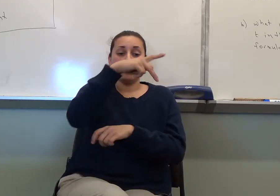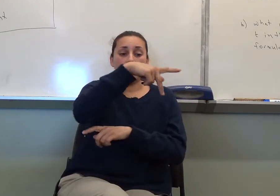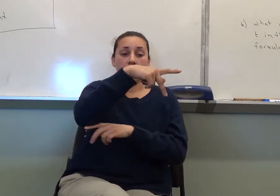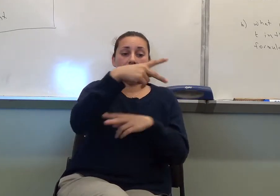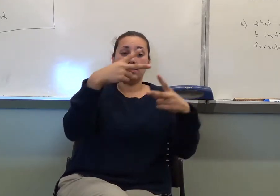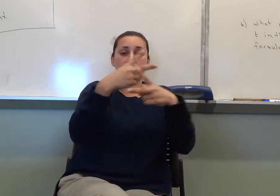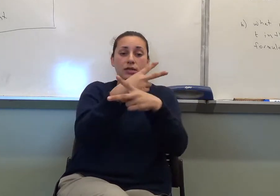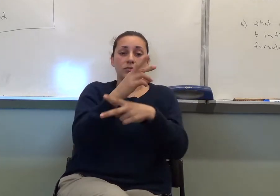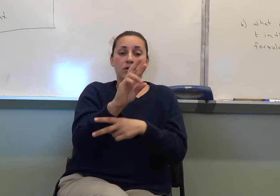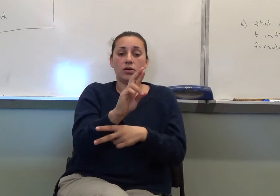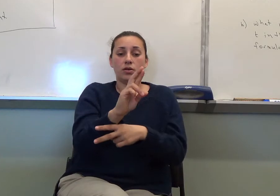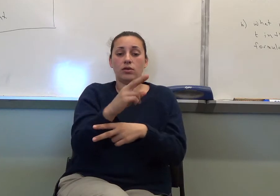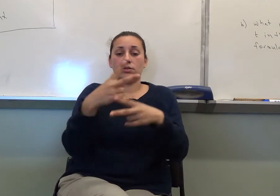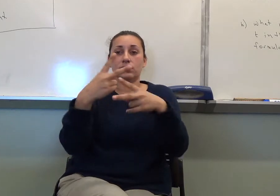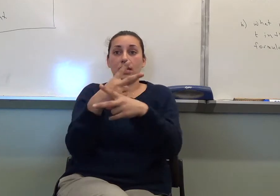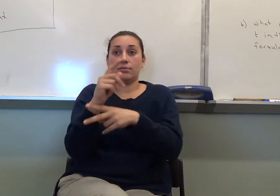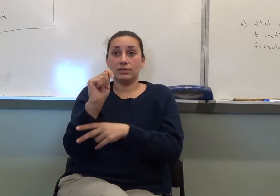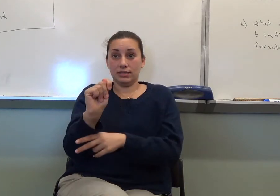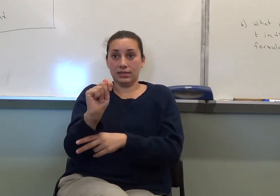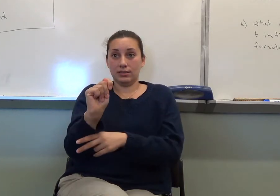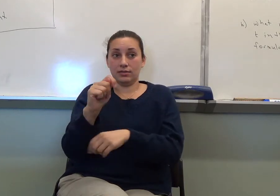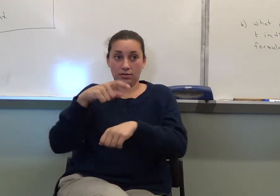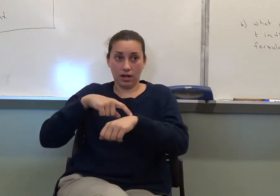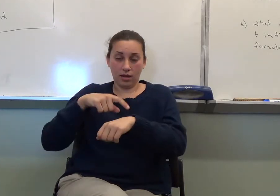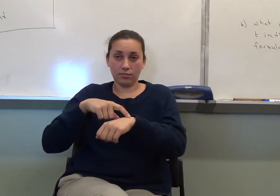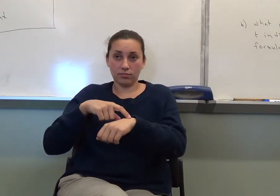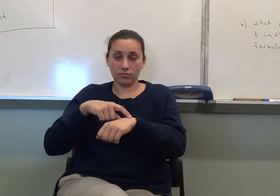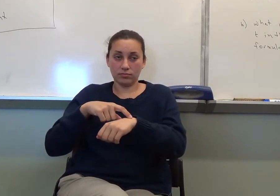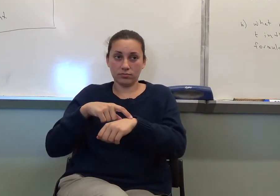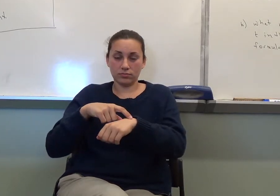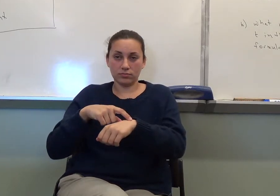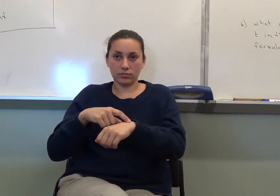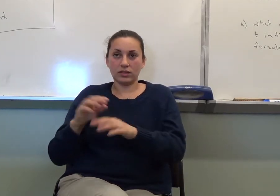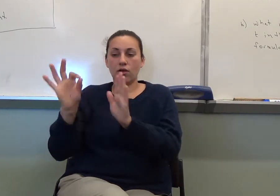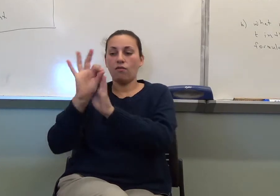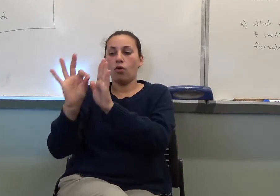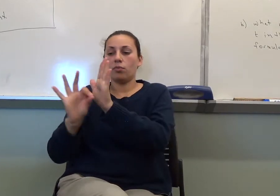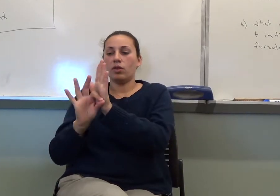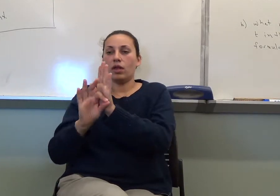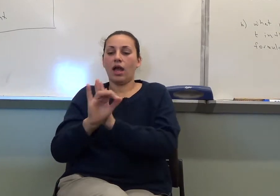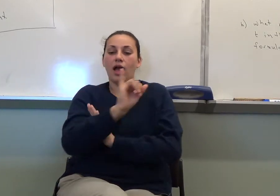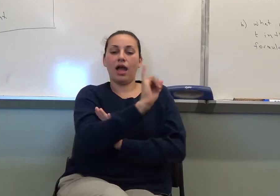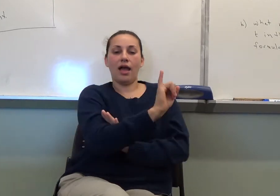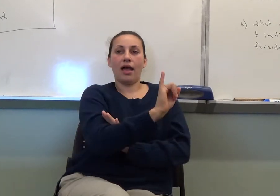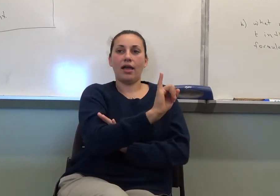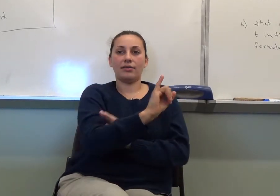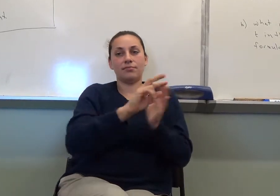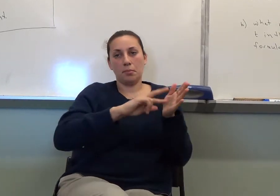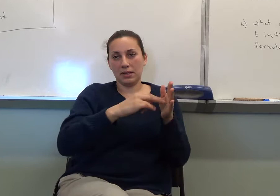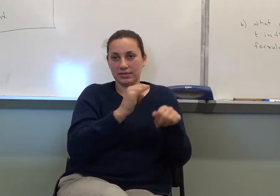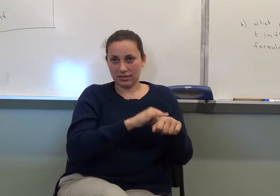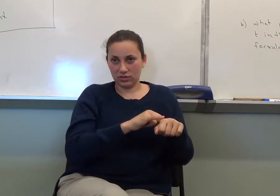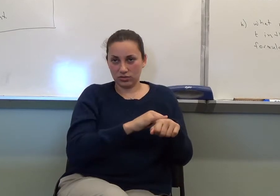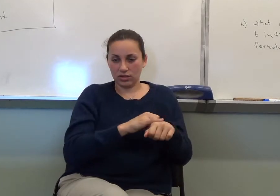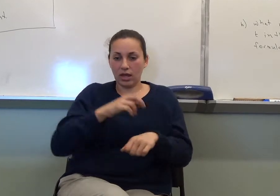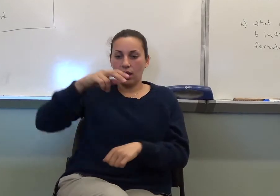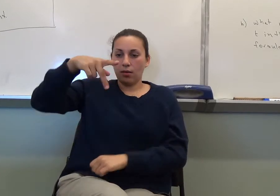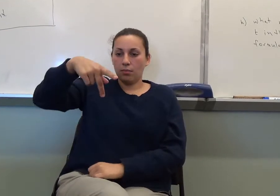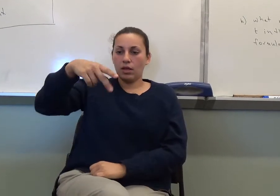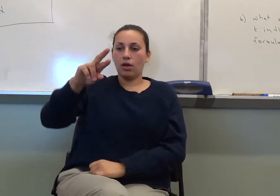the time, which gives you a formula of I stands for interest, PRT is principal times